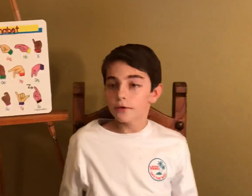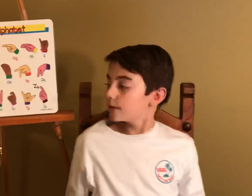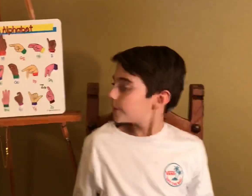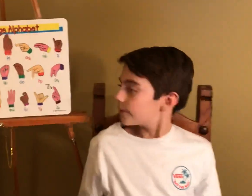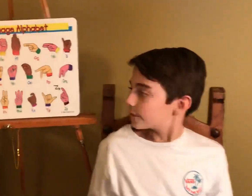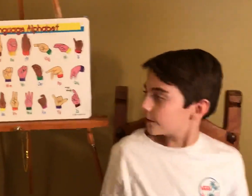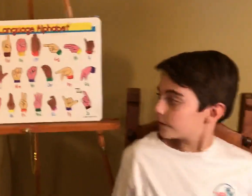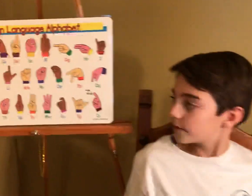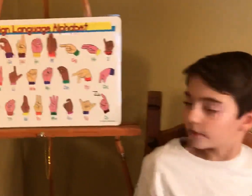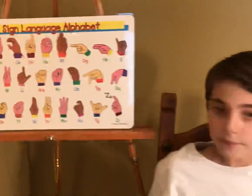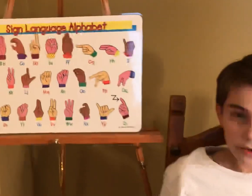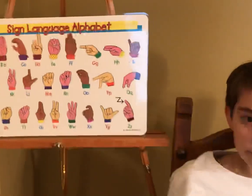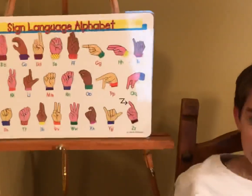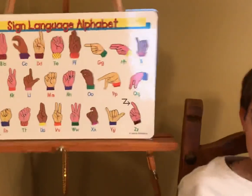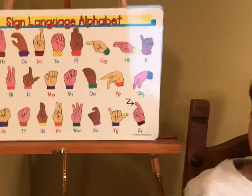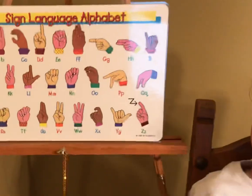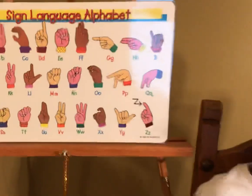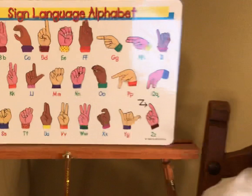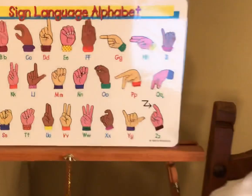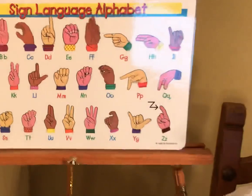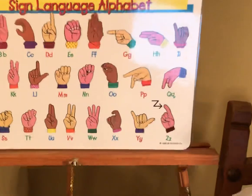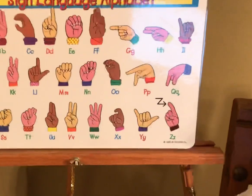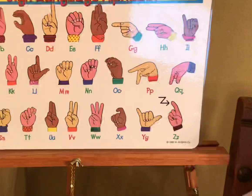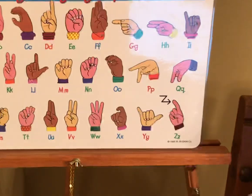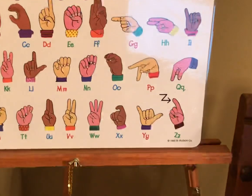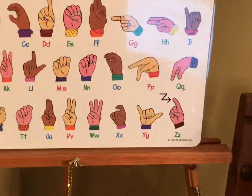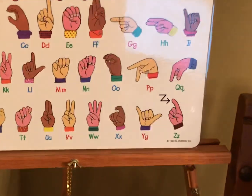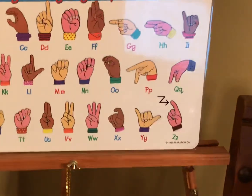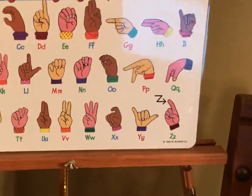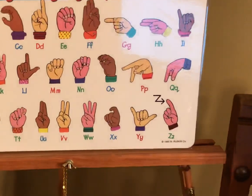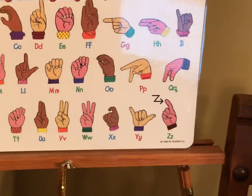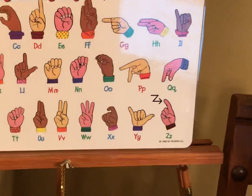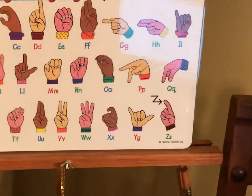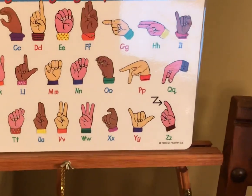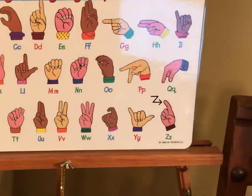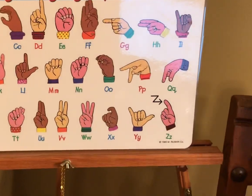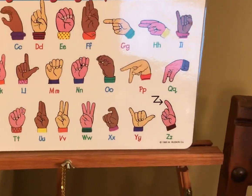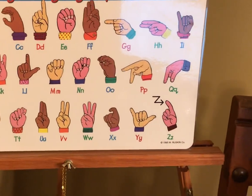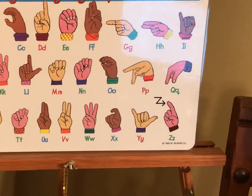Using the poster, pause the video and see if you can spell your name.